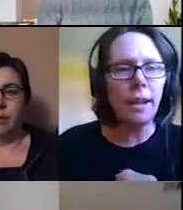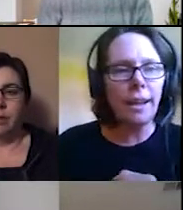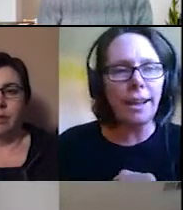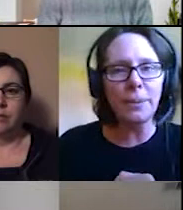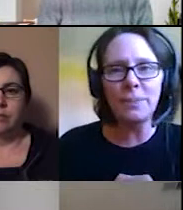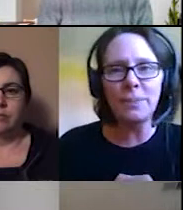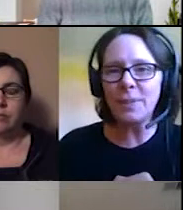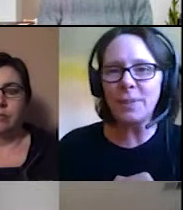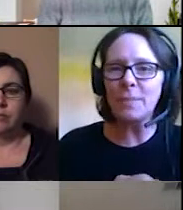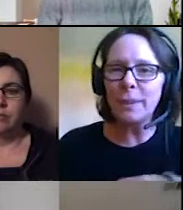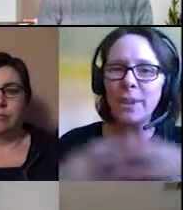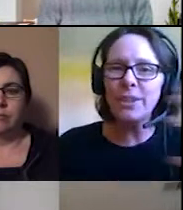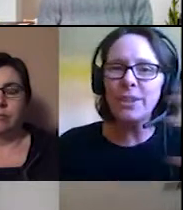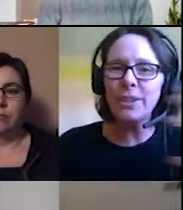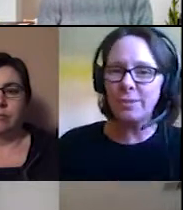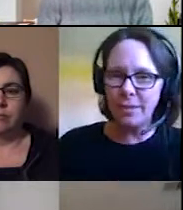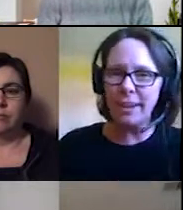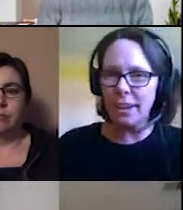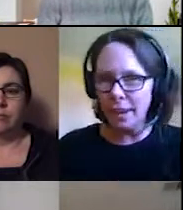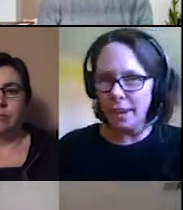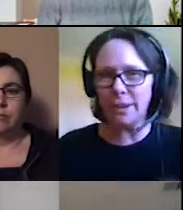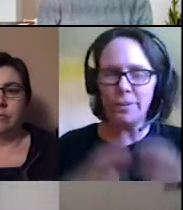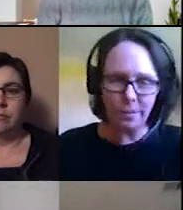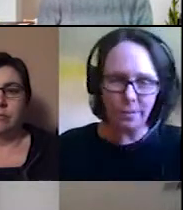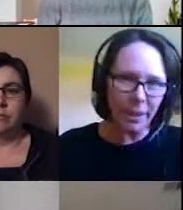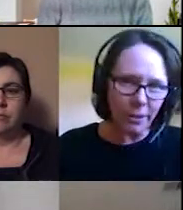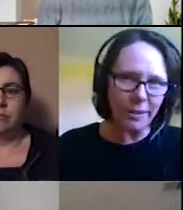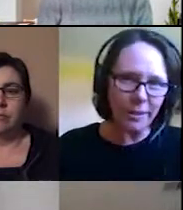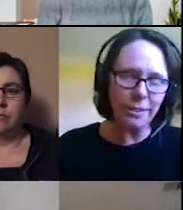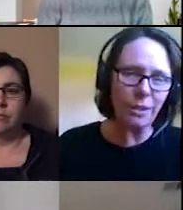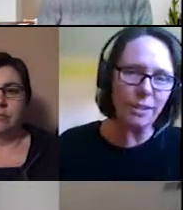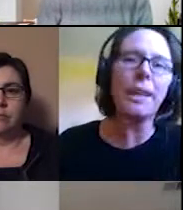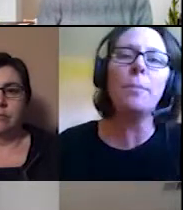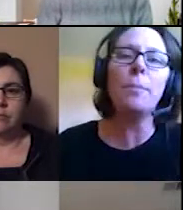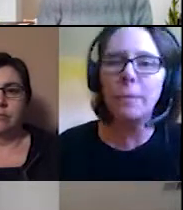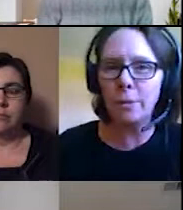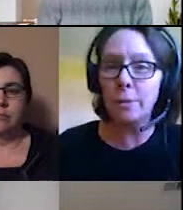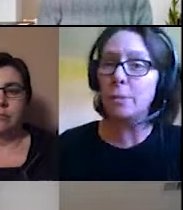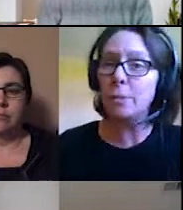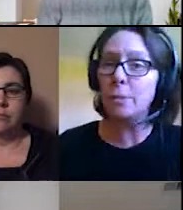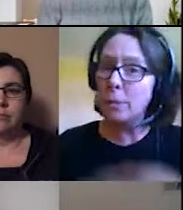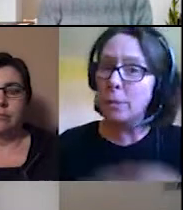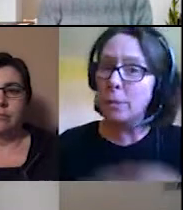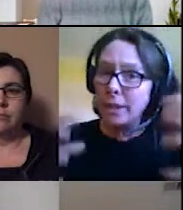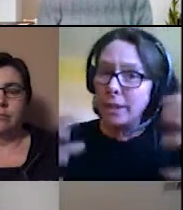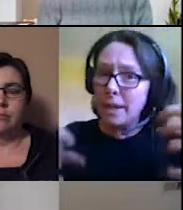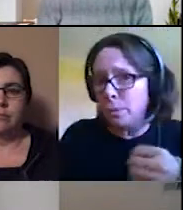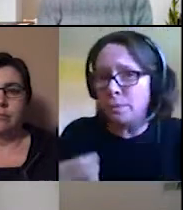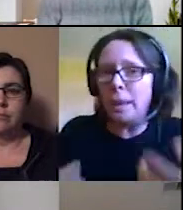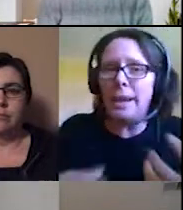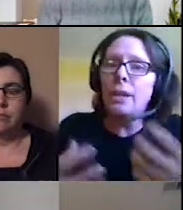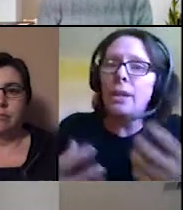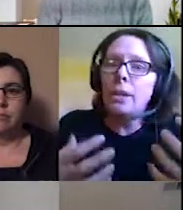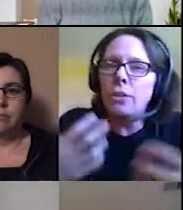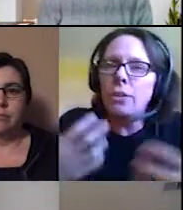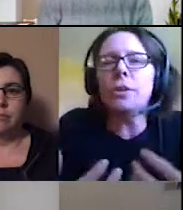Tassie, but that kind of vocabulary is, it doesn't come up very often, and we're very tempted when